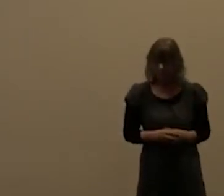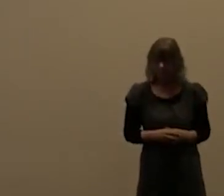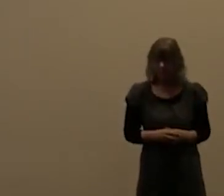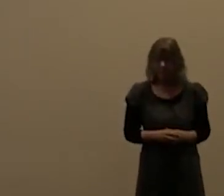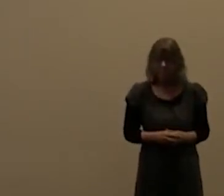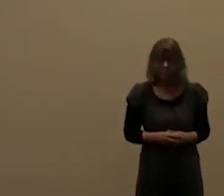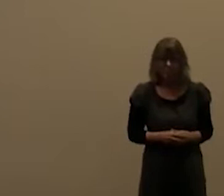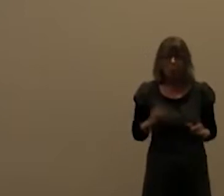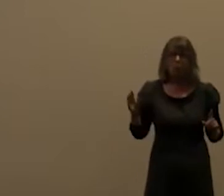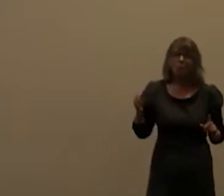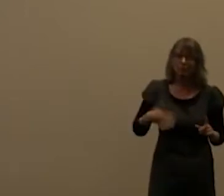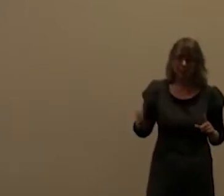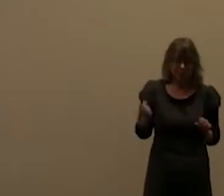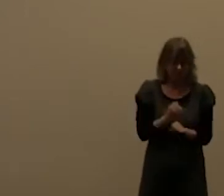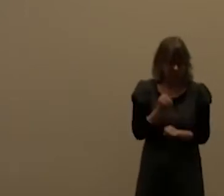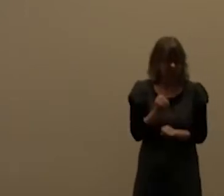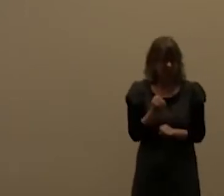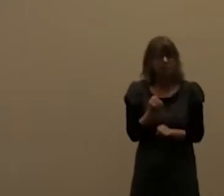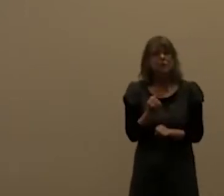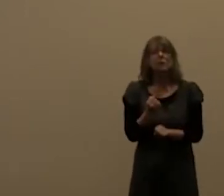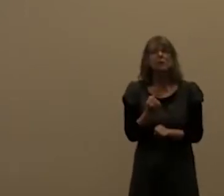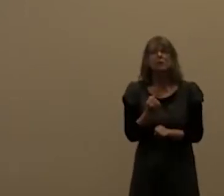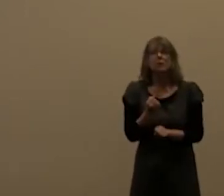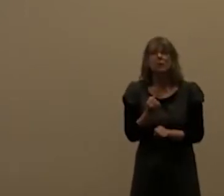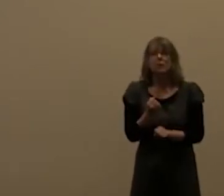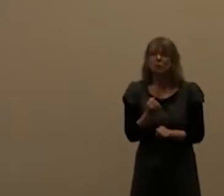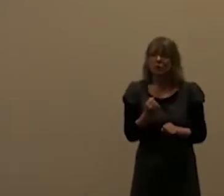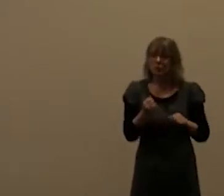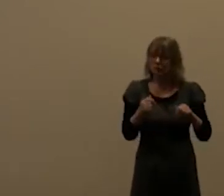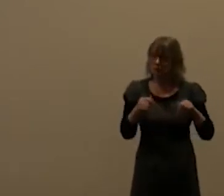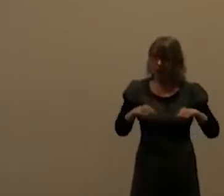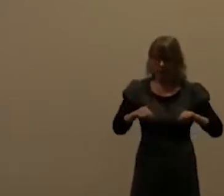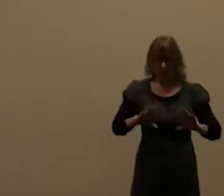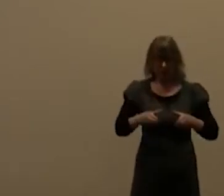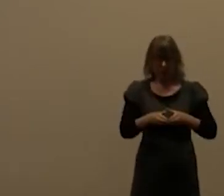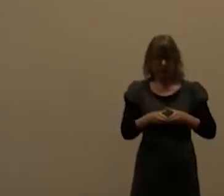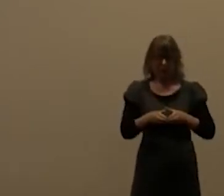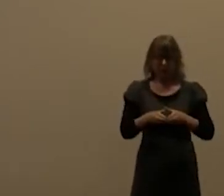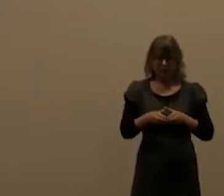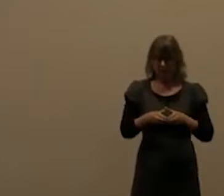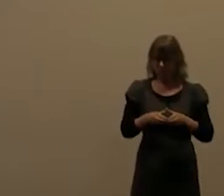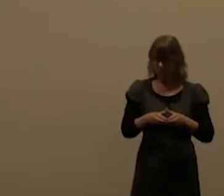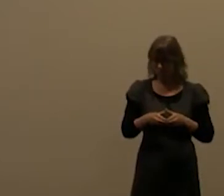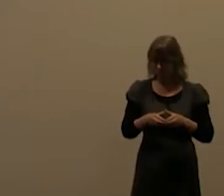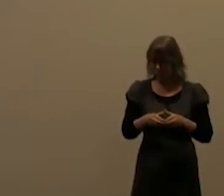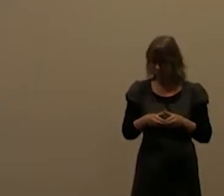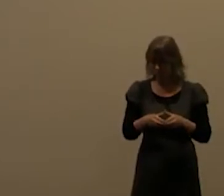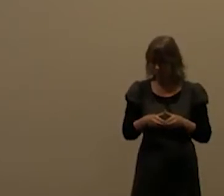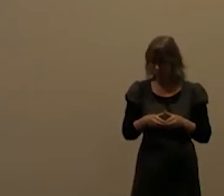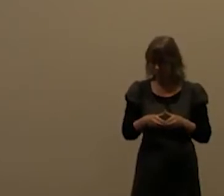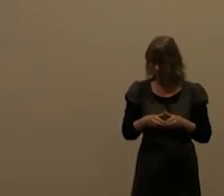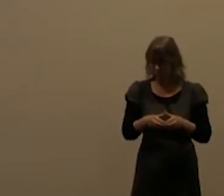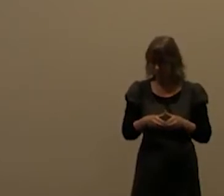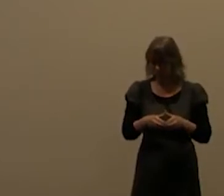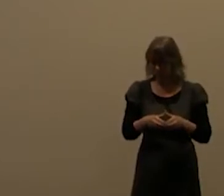Well, we have everything that we can do in make.powerapps.com available here in the Teams authoring canvas. Now, again, the cool thing